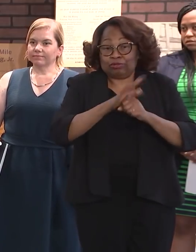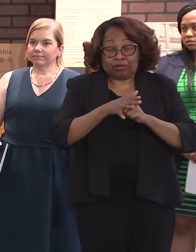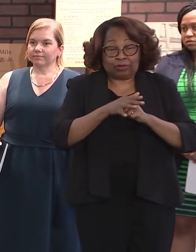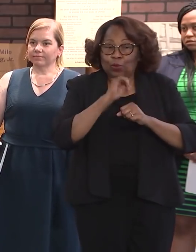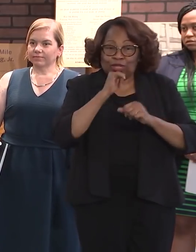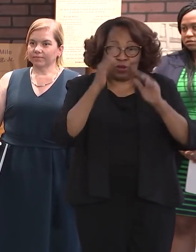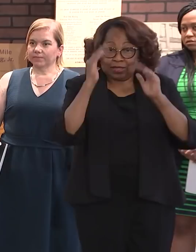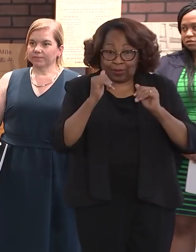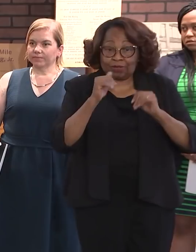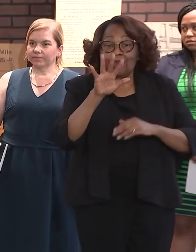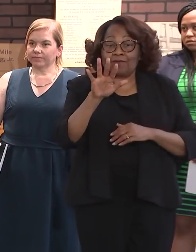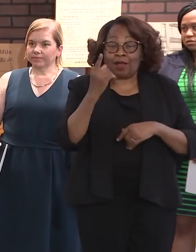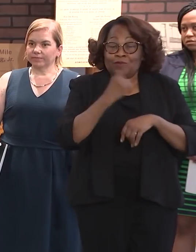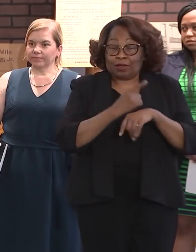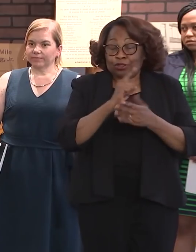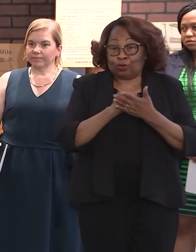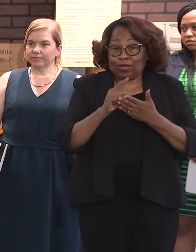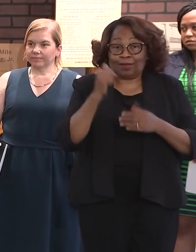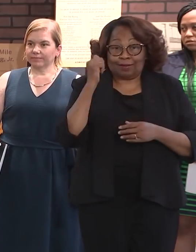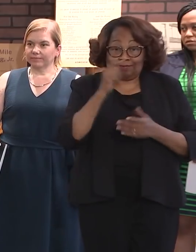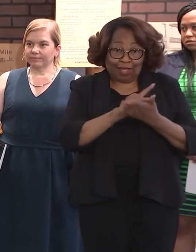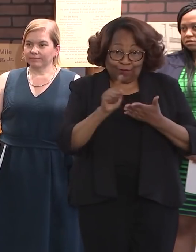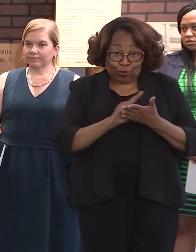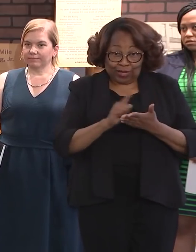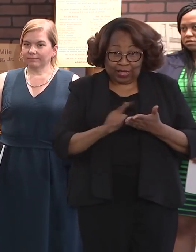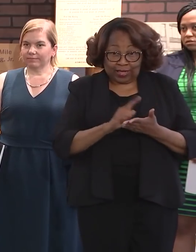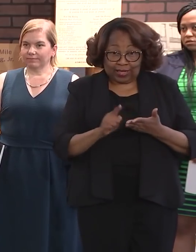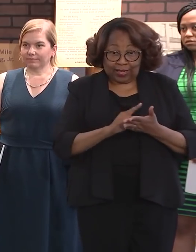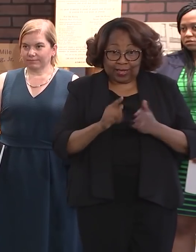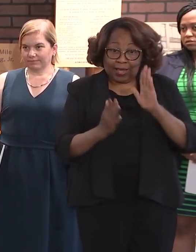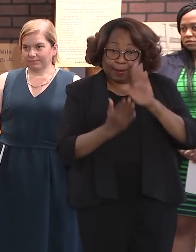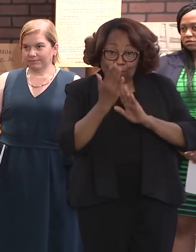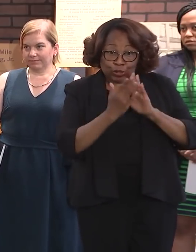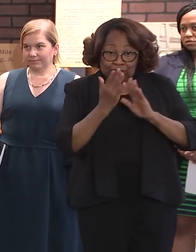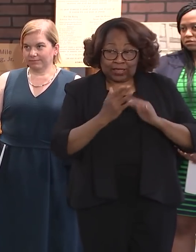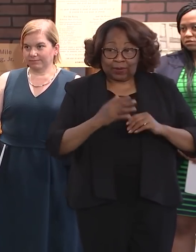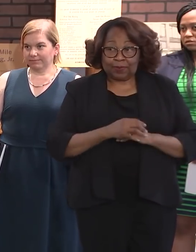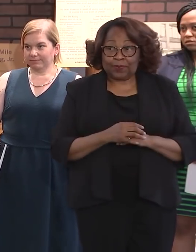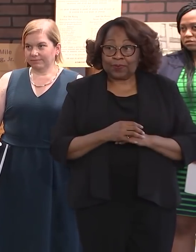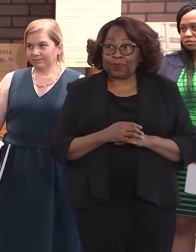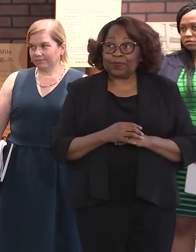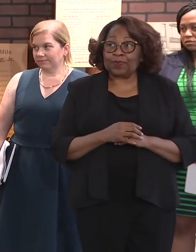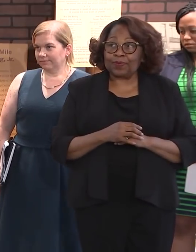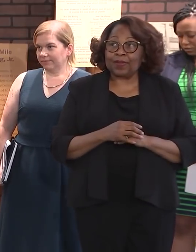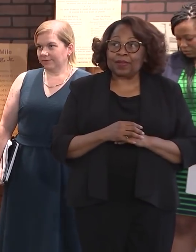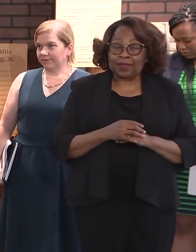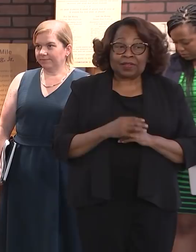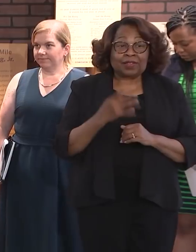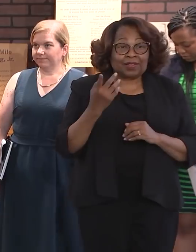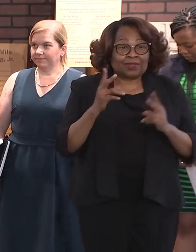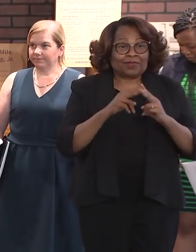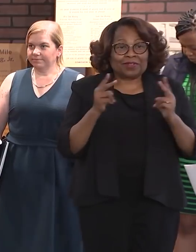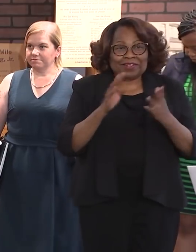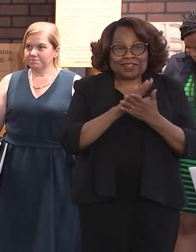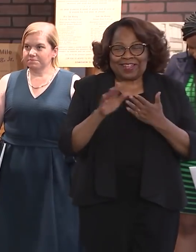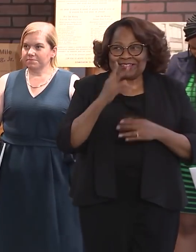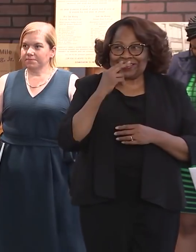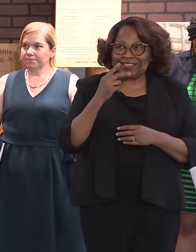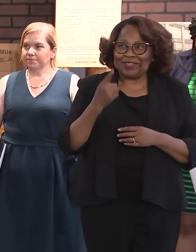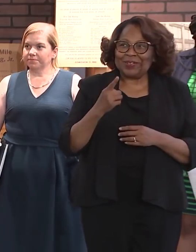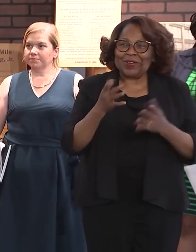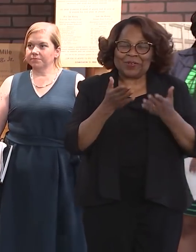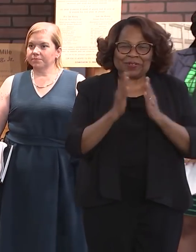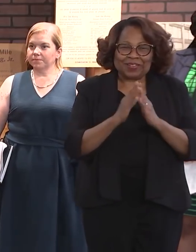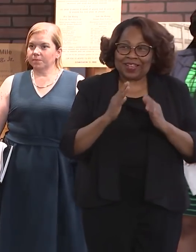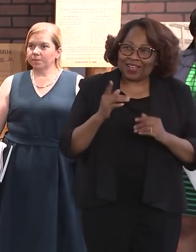anticipate, 5 days a week, every week, in person. Yes, sir. Hi, Mayor. Very nice to see you today. I wanted to